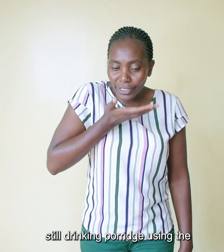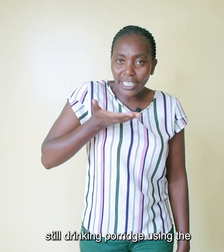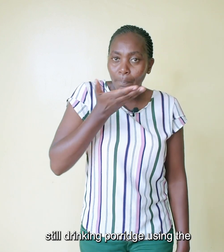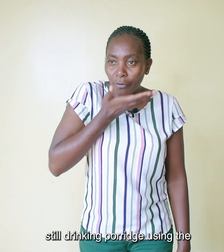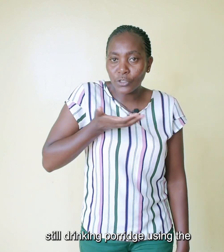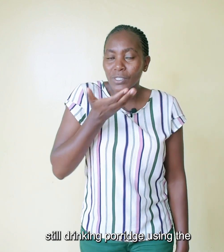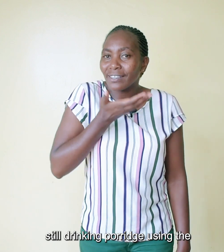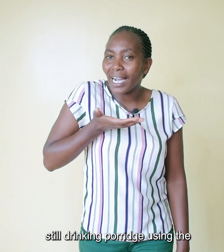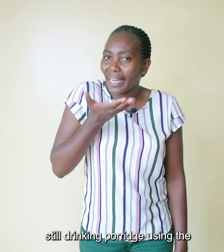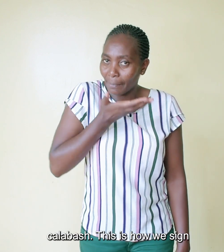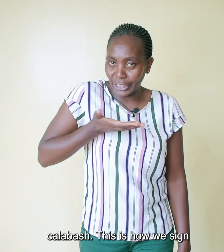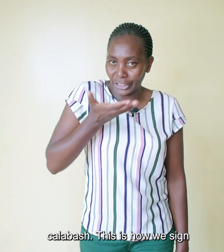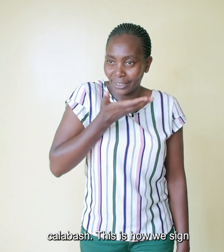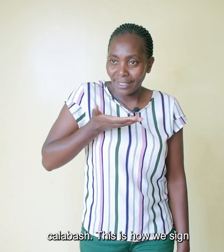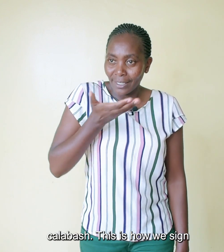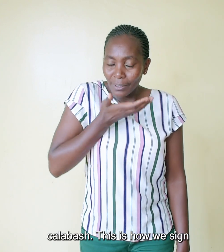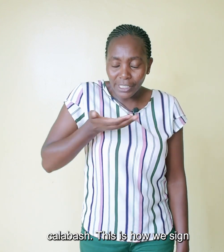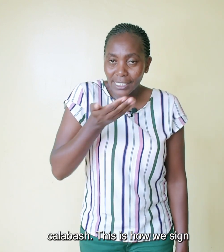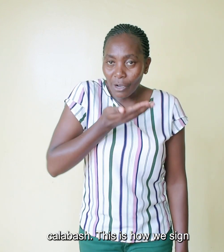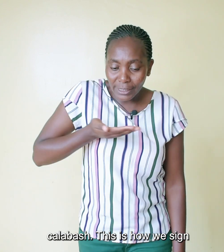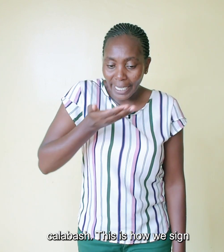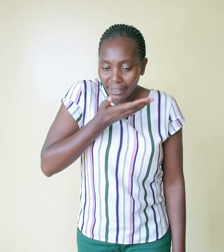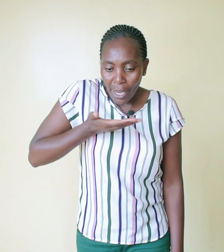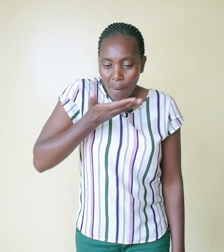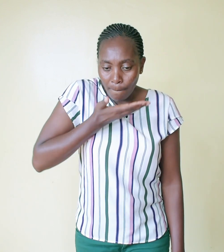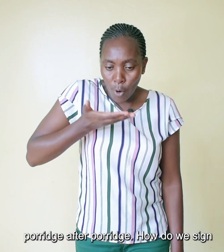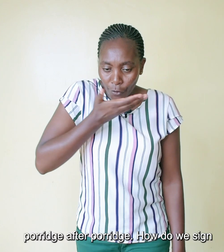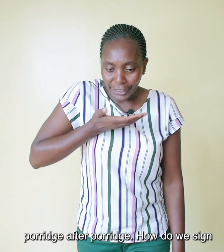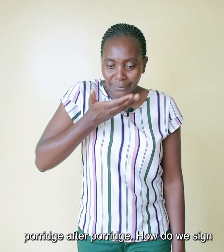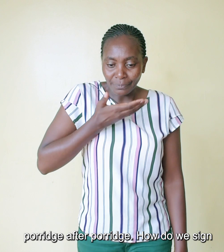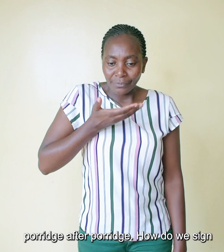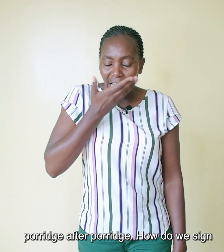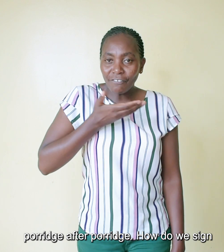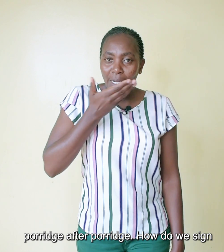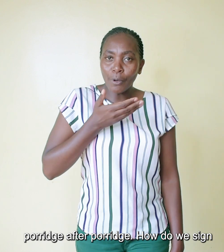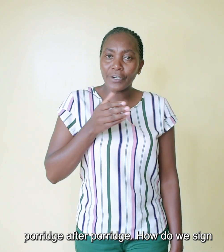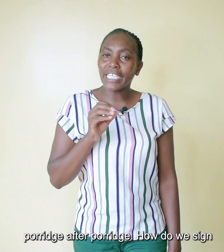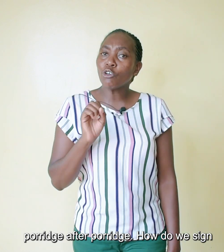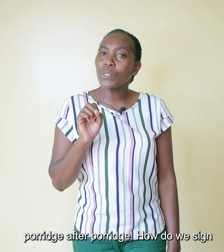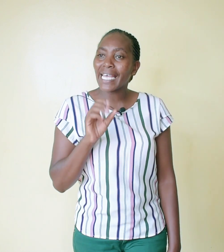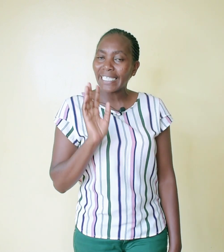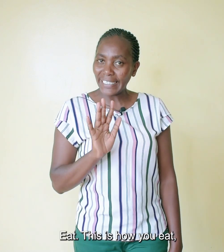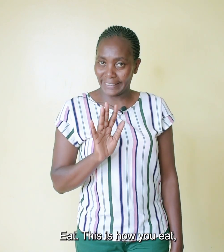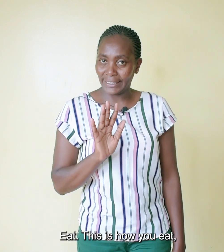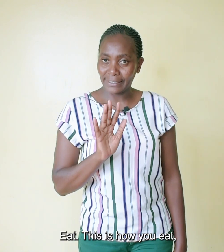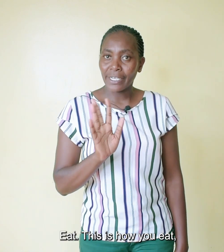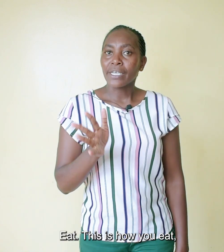drinking porridge using the kakarabash. This is how it's signed, porridge. After porridge, how do we sign eat?